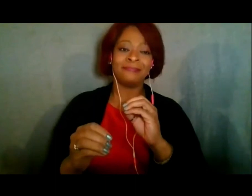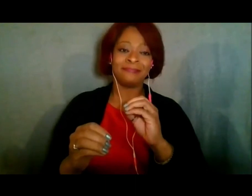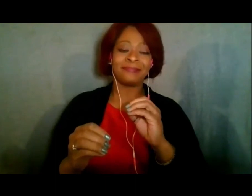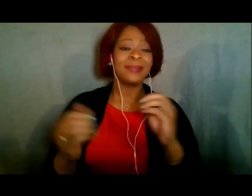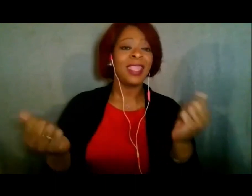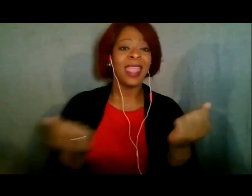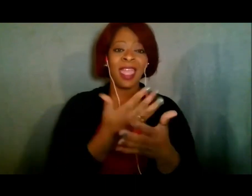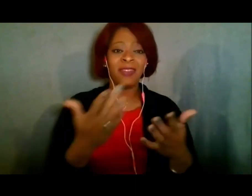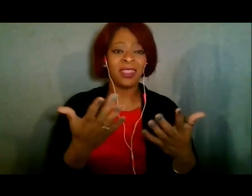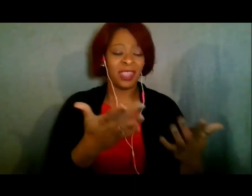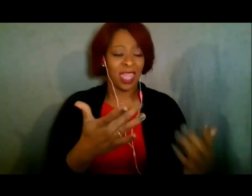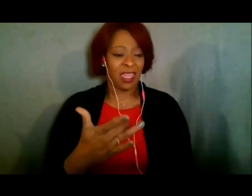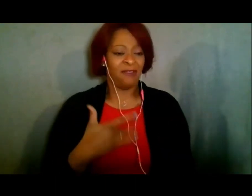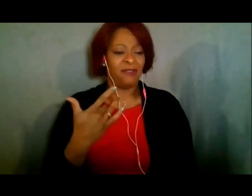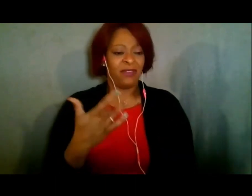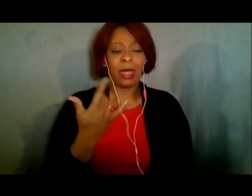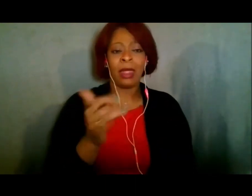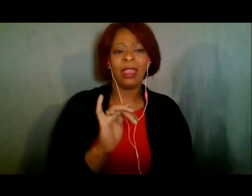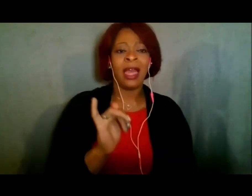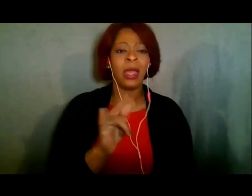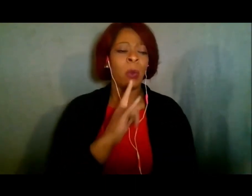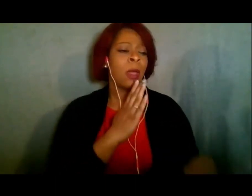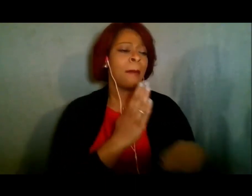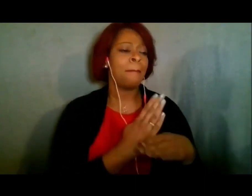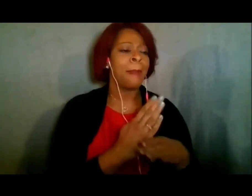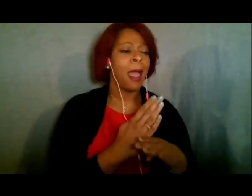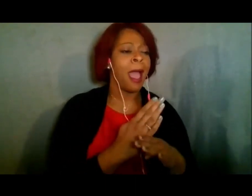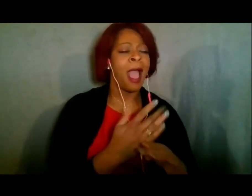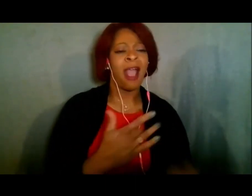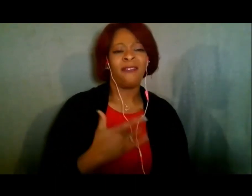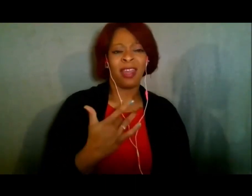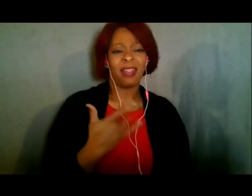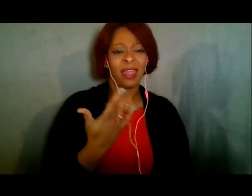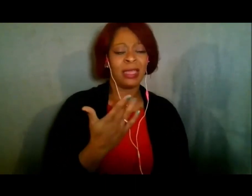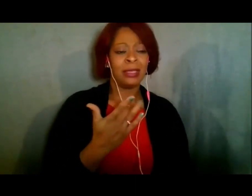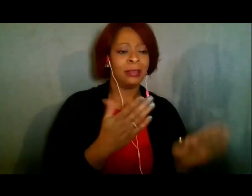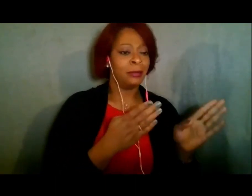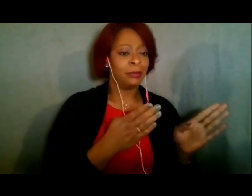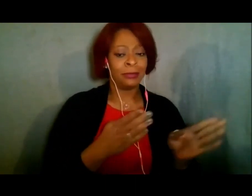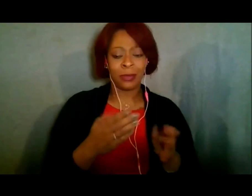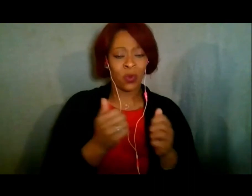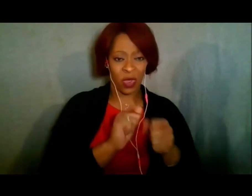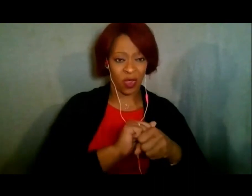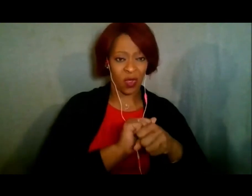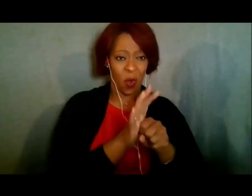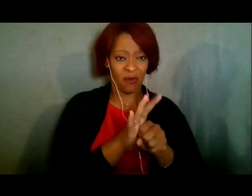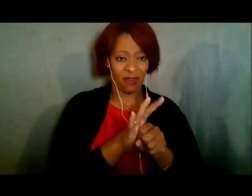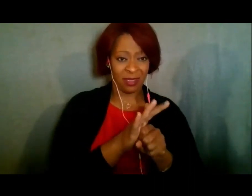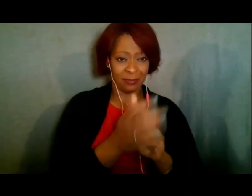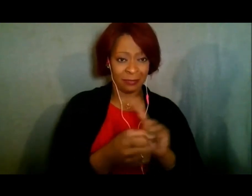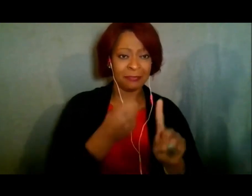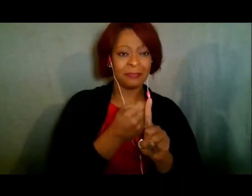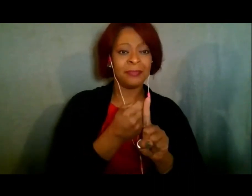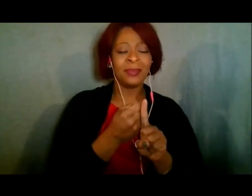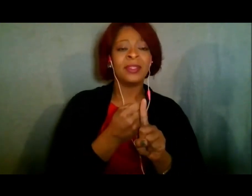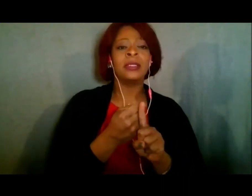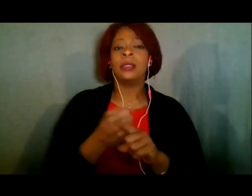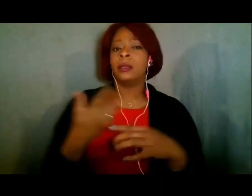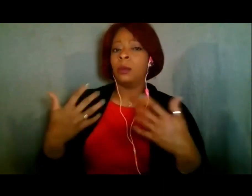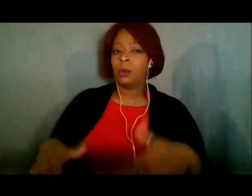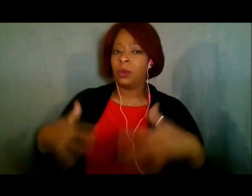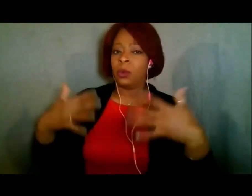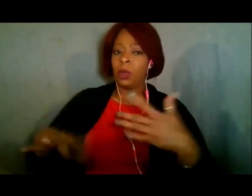everything from what they felt was a very mild experience with COVID-19 to really